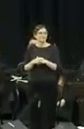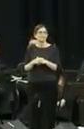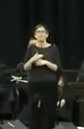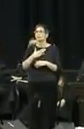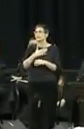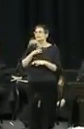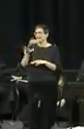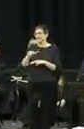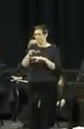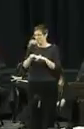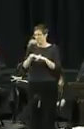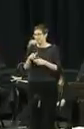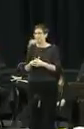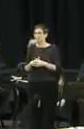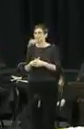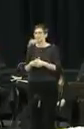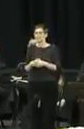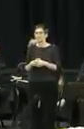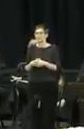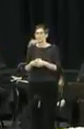Please be seated.